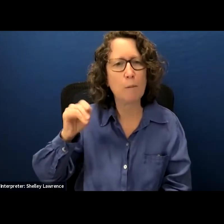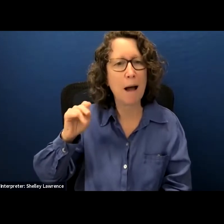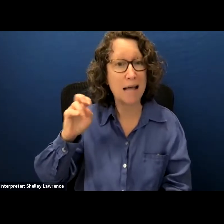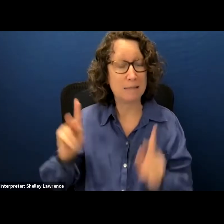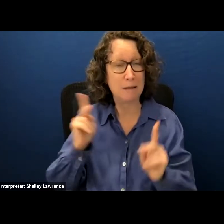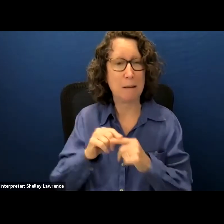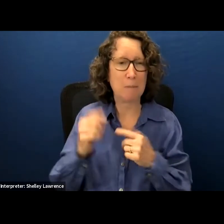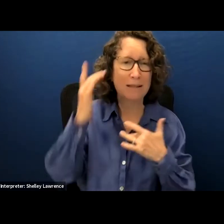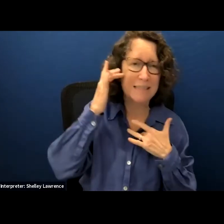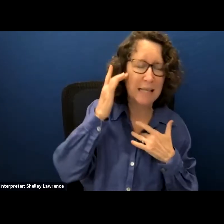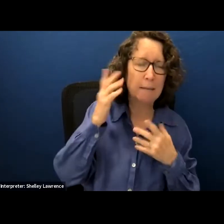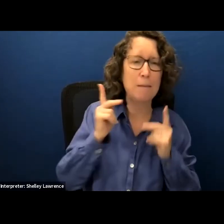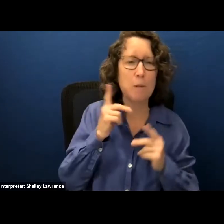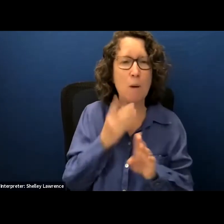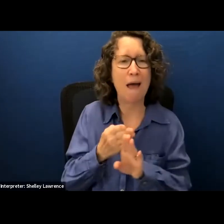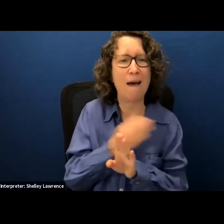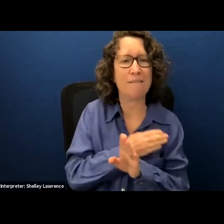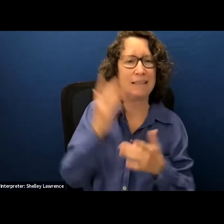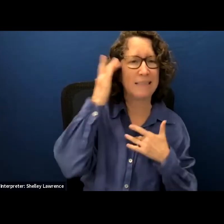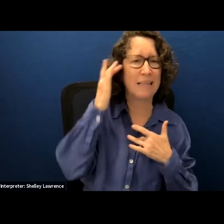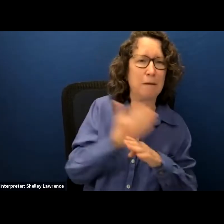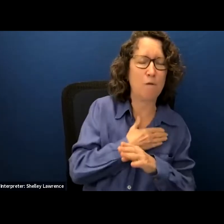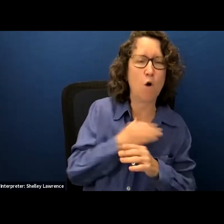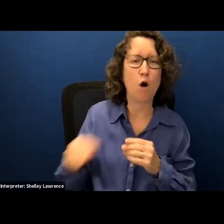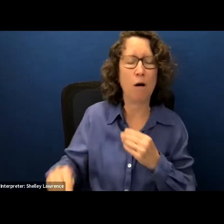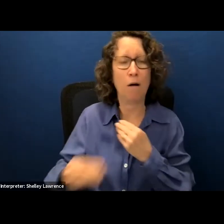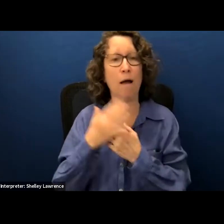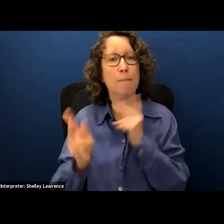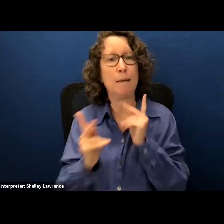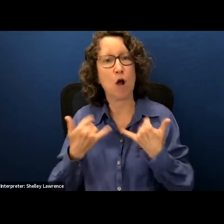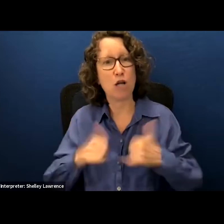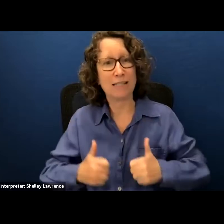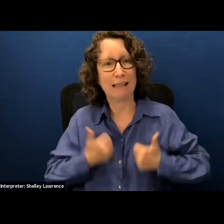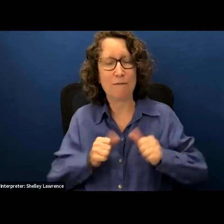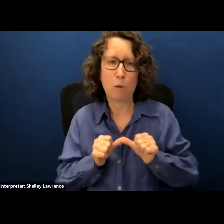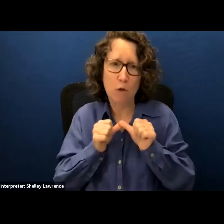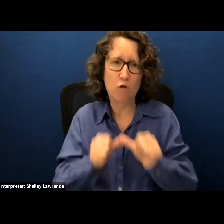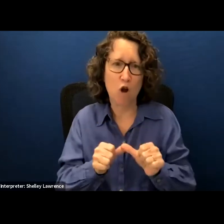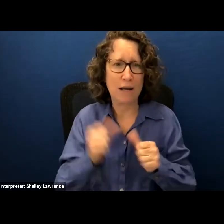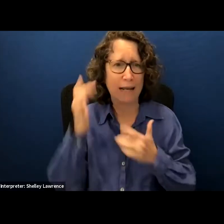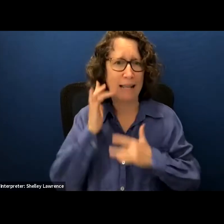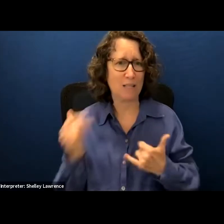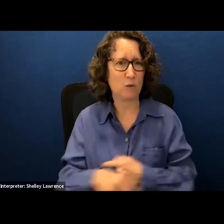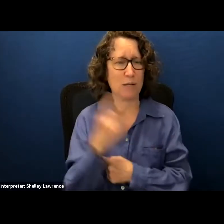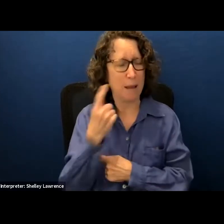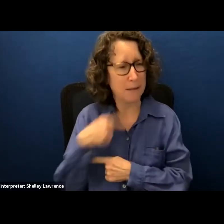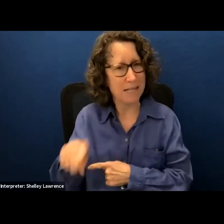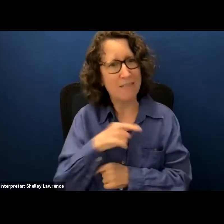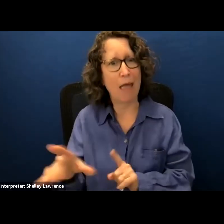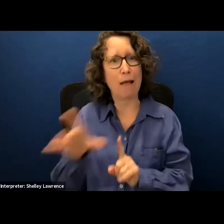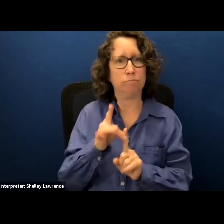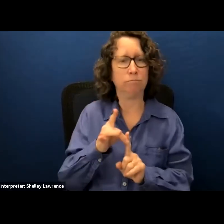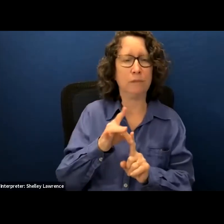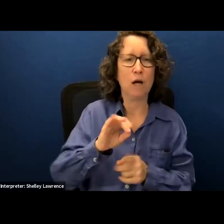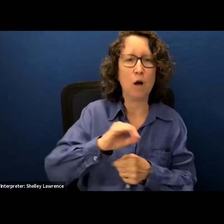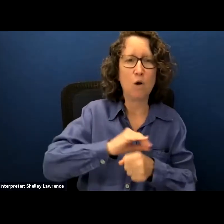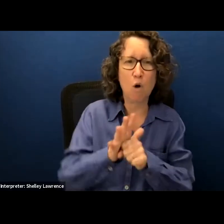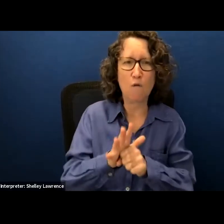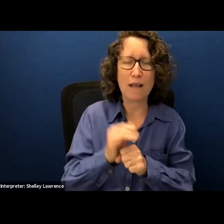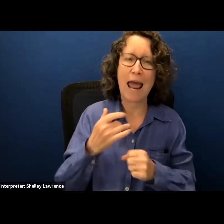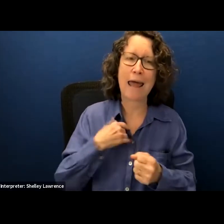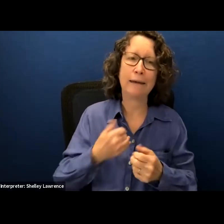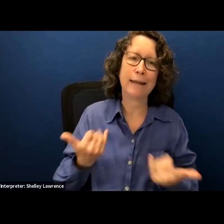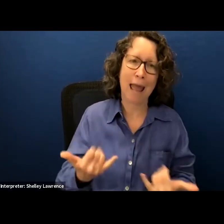and people with pre-existing conditions and the people who are still living with chronic illness today because they contracted COVID and developed long